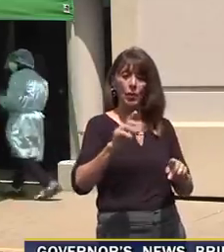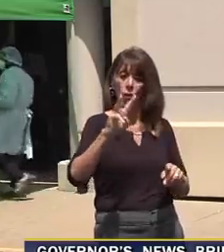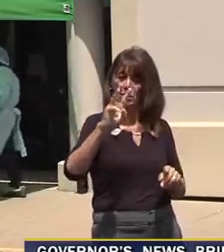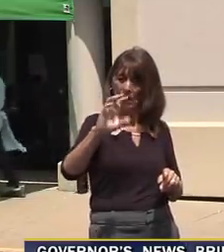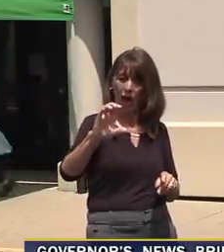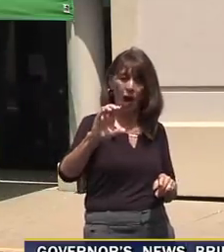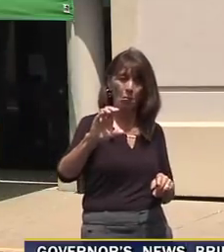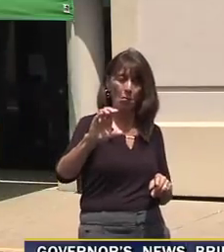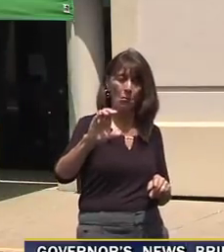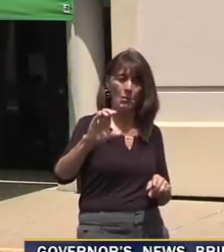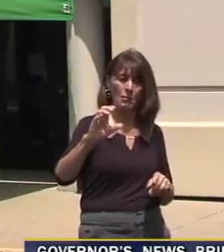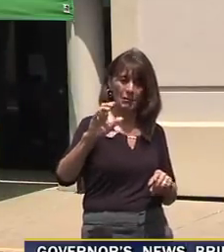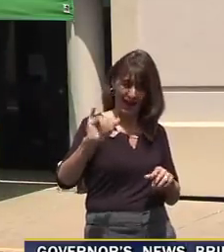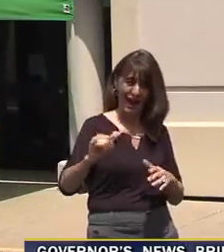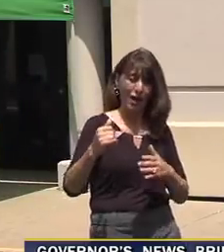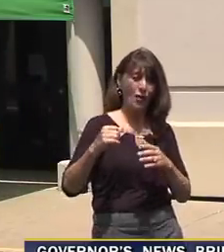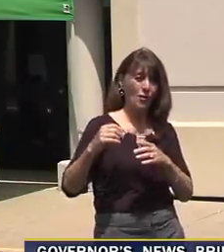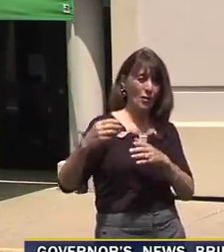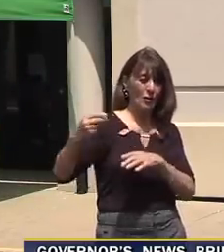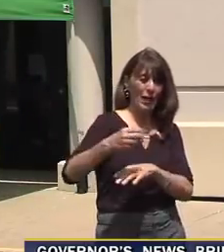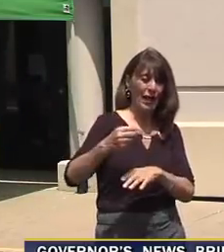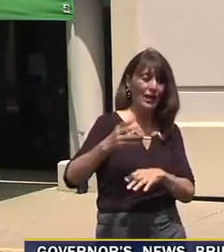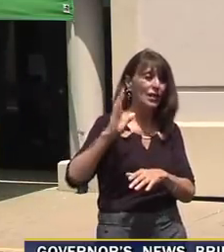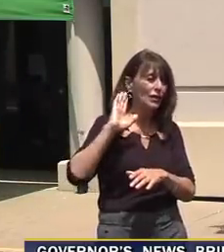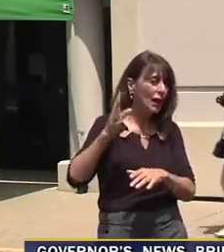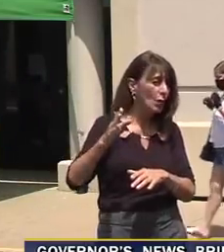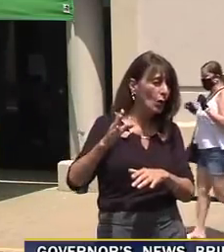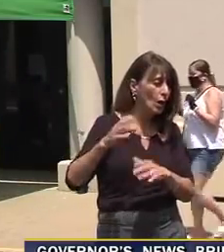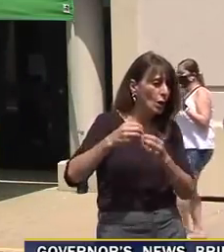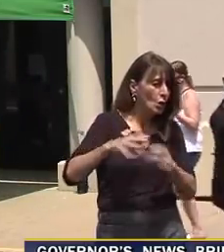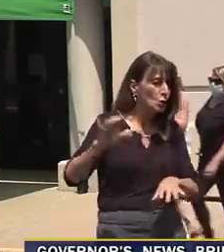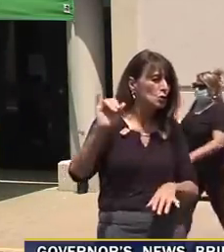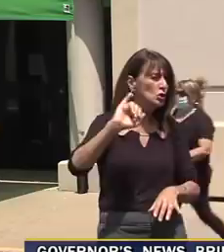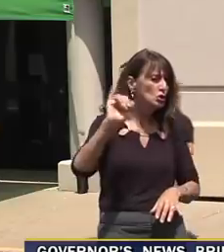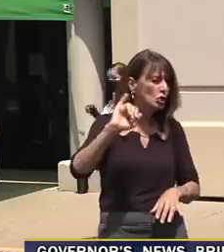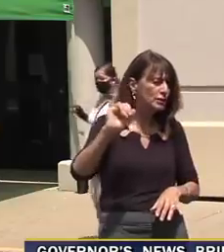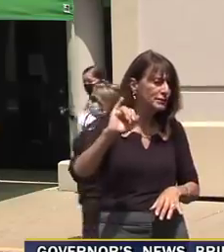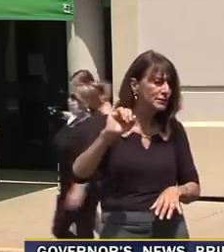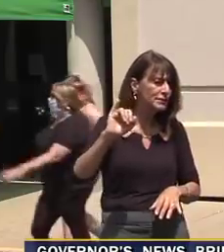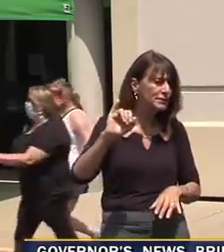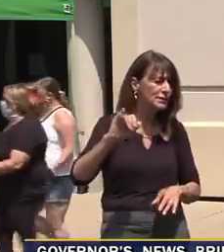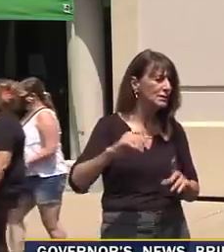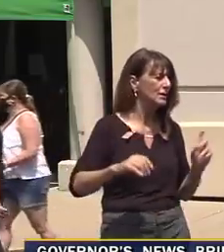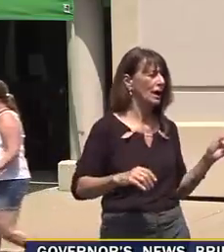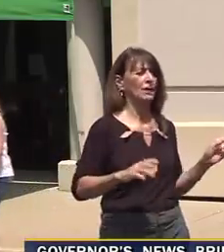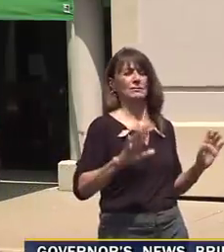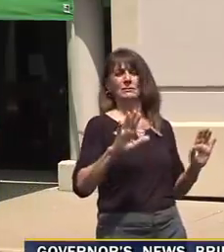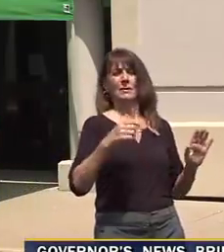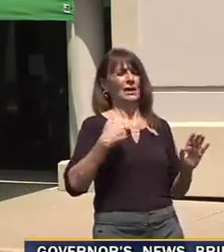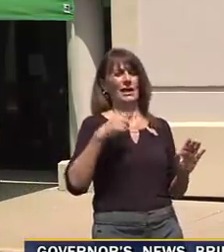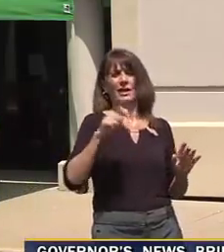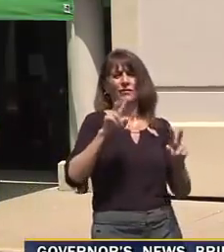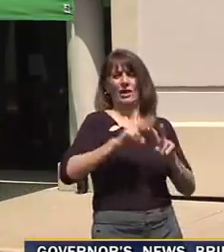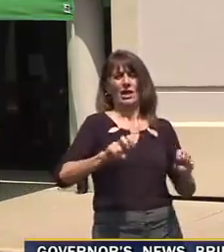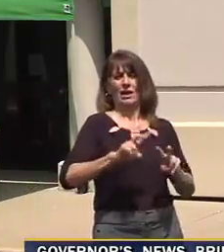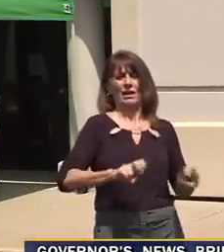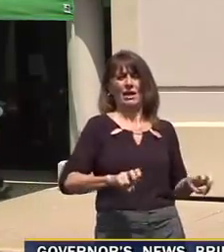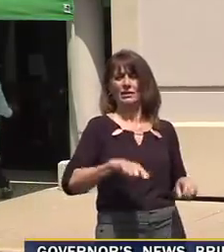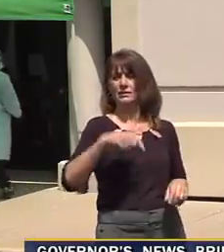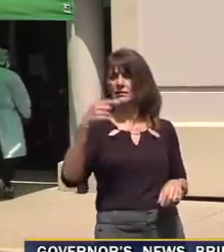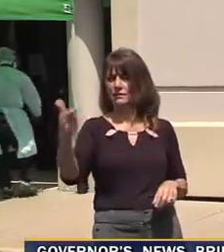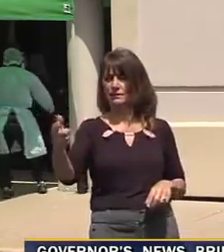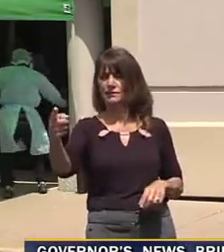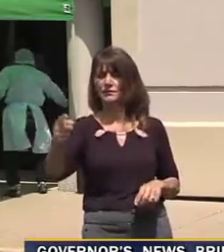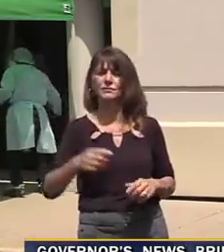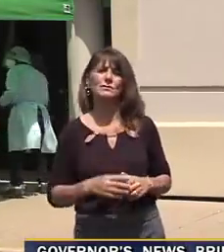lose that because of it becoming a mandate. Is that a concern at all to you? I got to look into that. Okay. Do you think